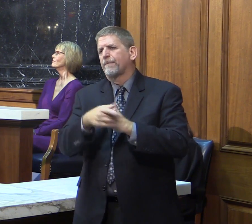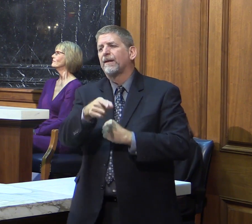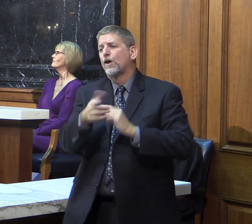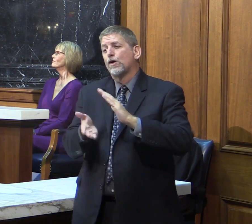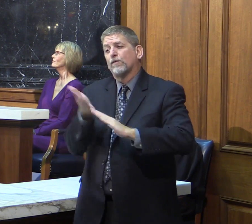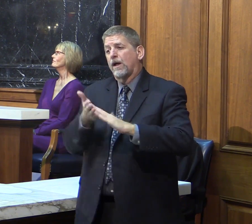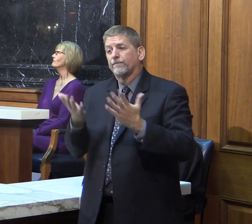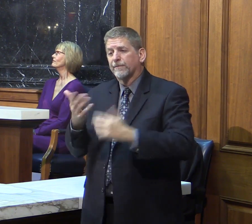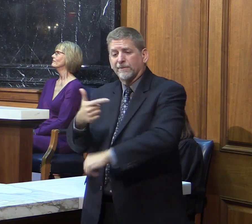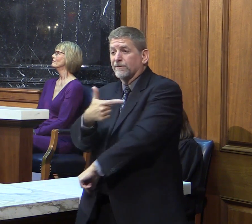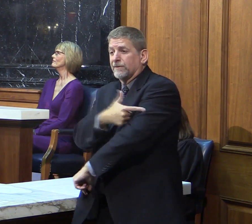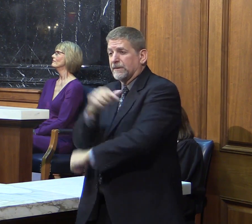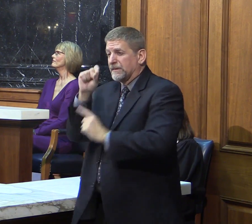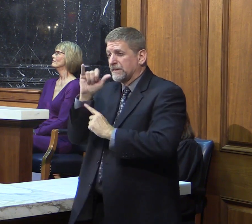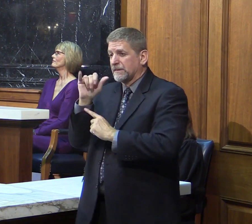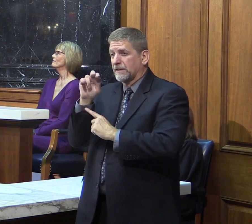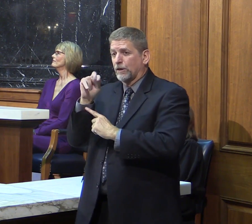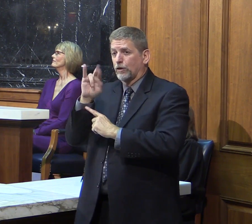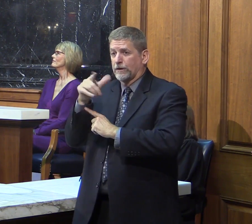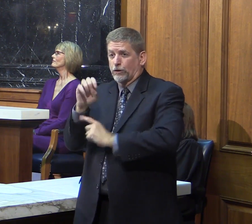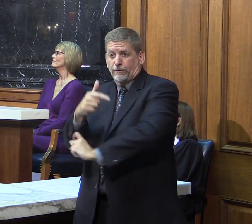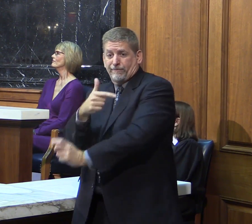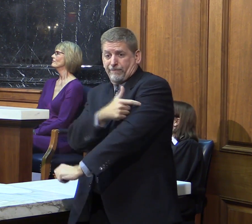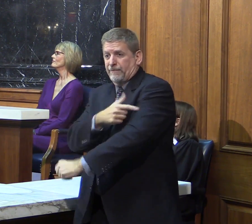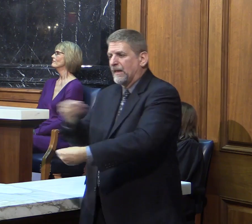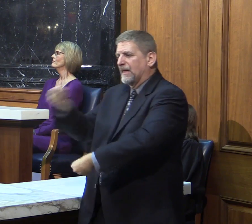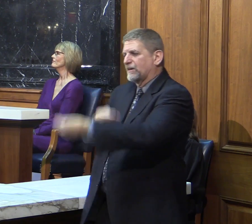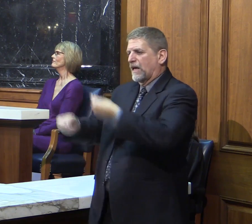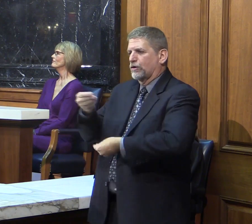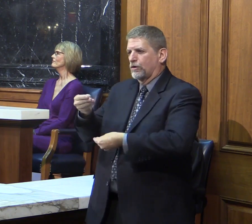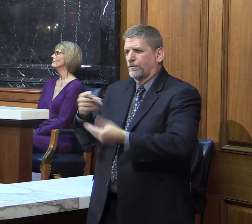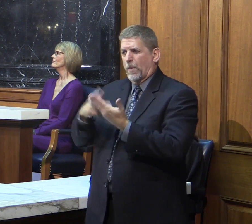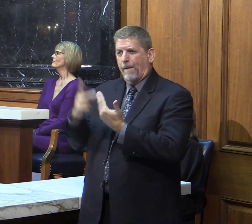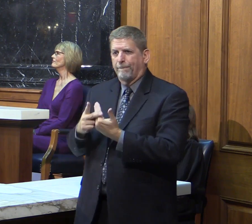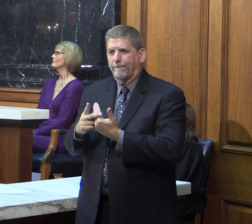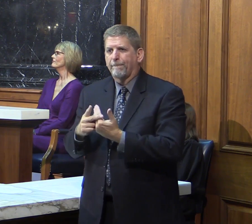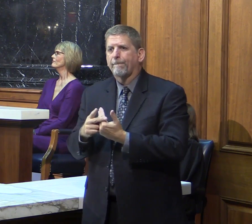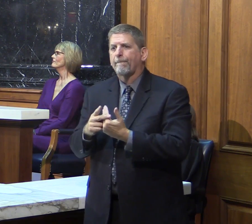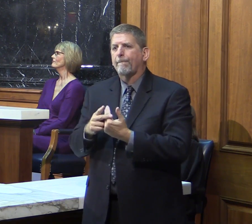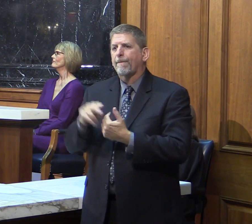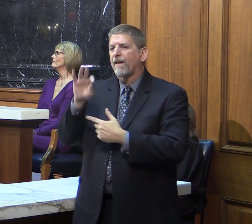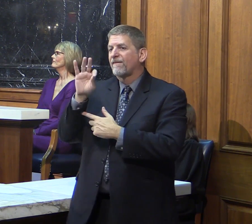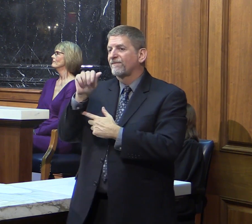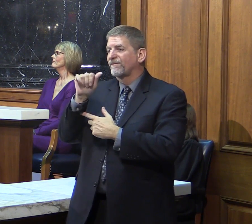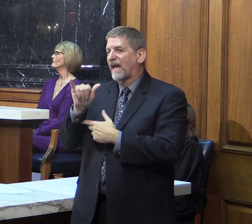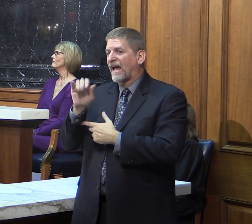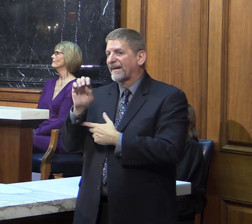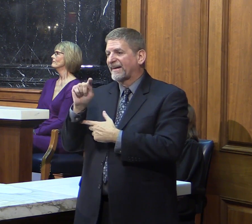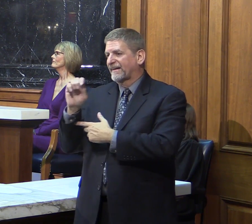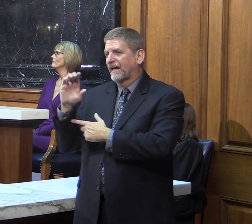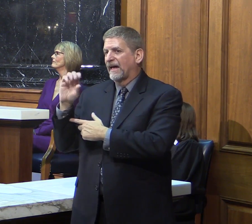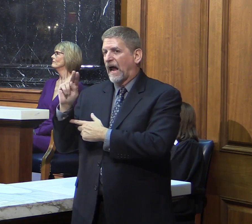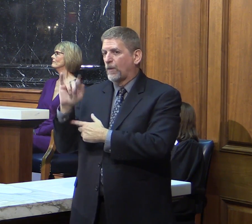in 9 Indiana counties. Paula Mullen from Fayette County is here with us tonight. Thank